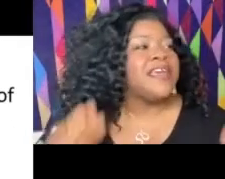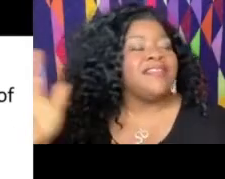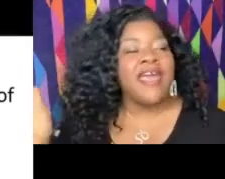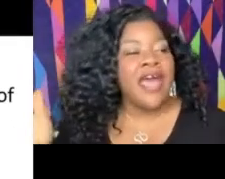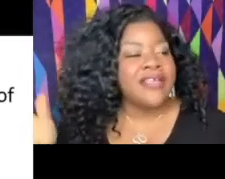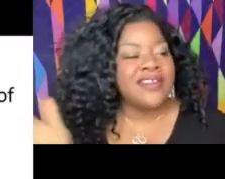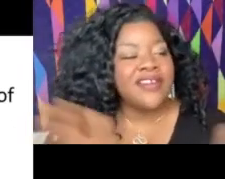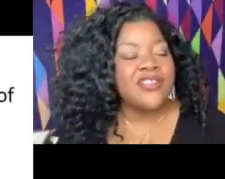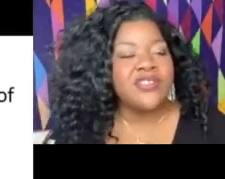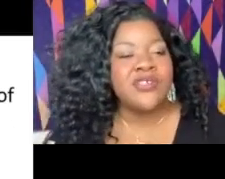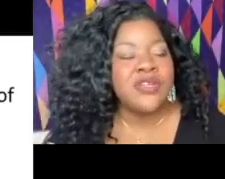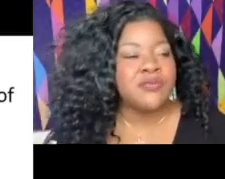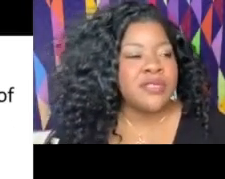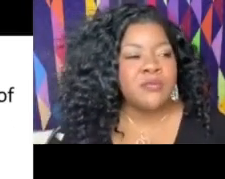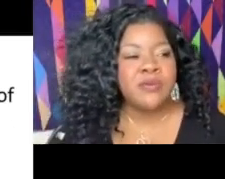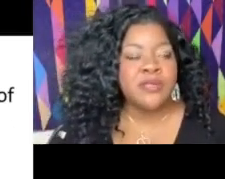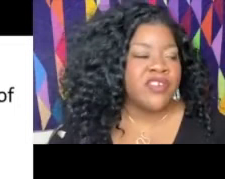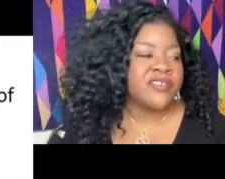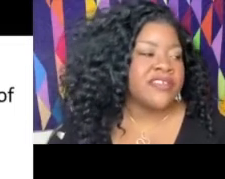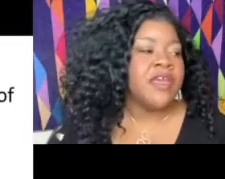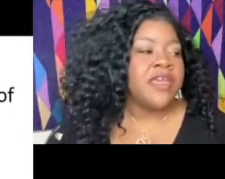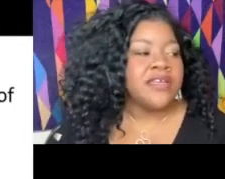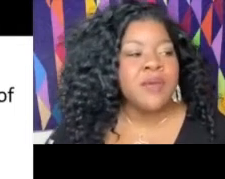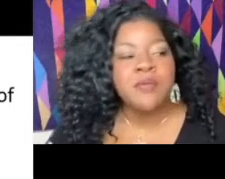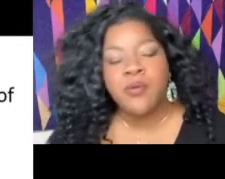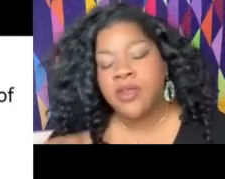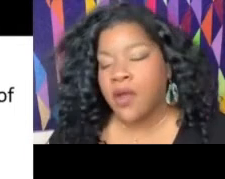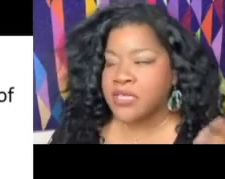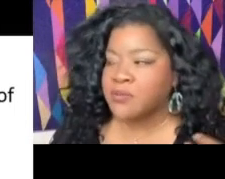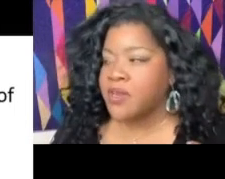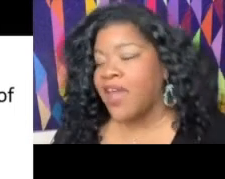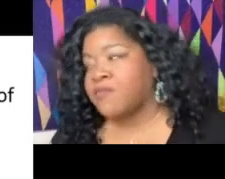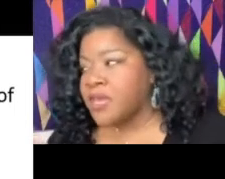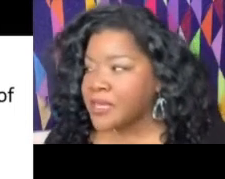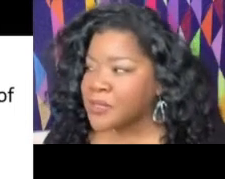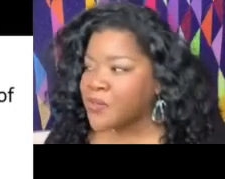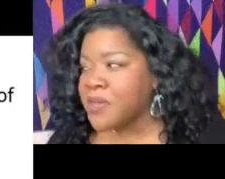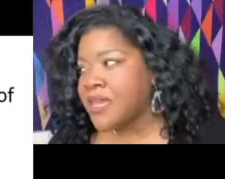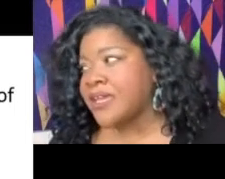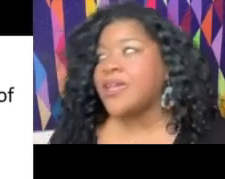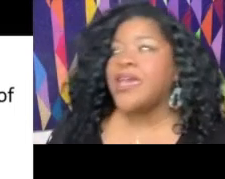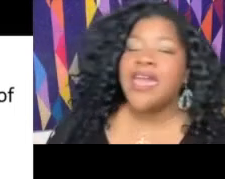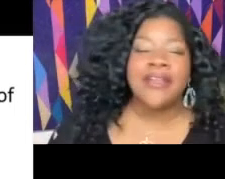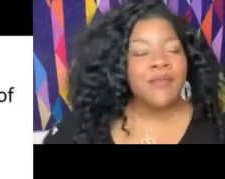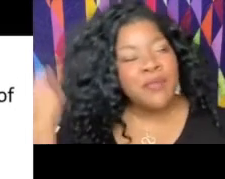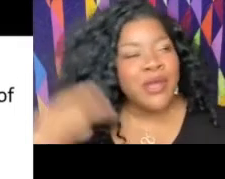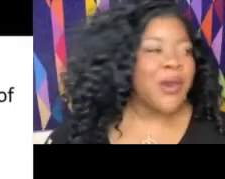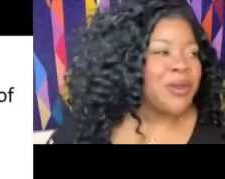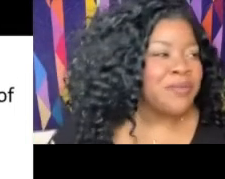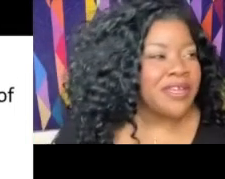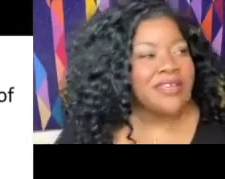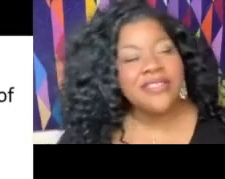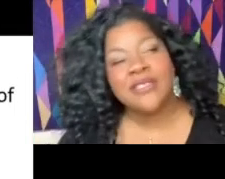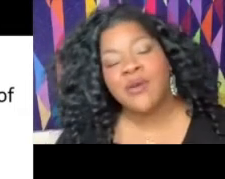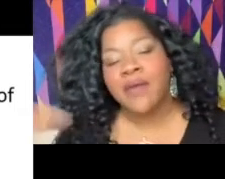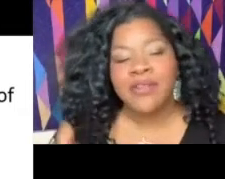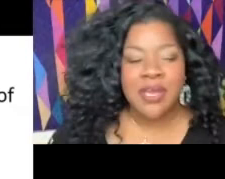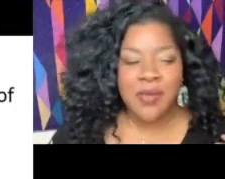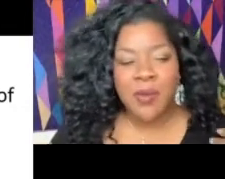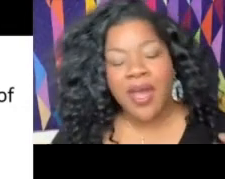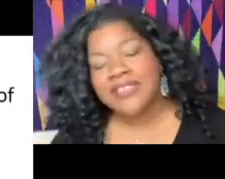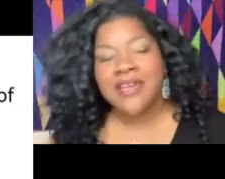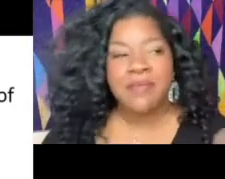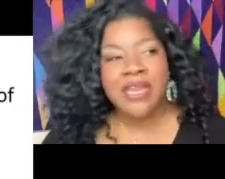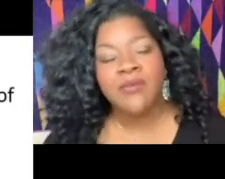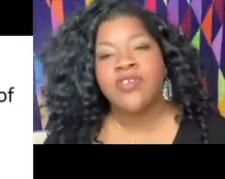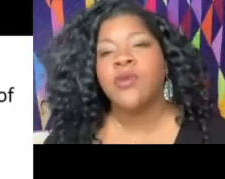things that I started to do, which was super subversive, is people would always want to have meetings with me and want me to go to meetings. And so I would tell